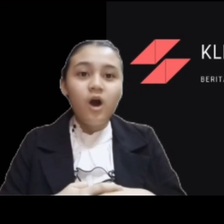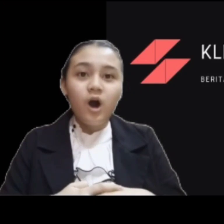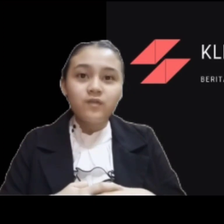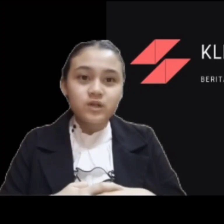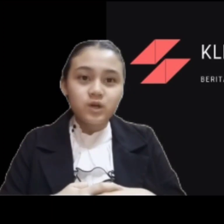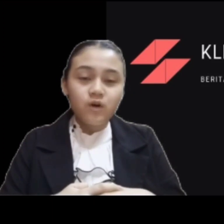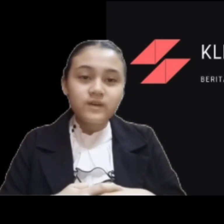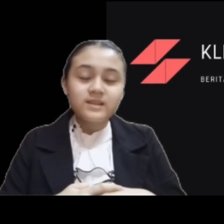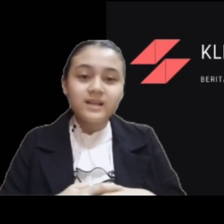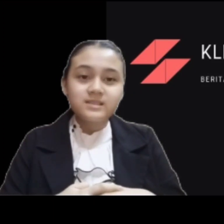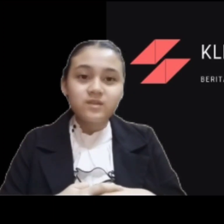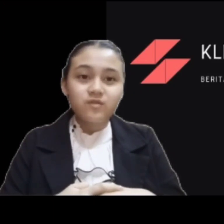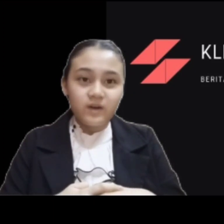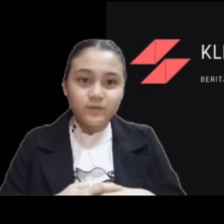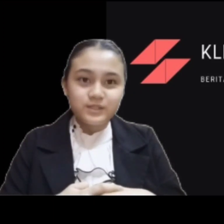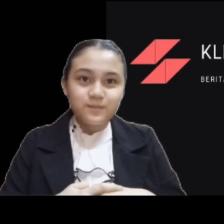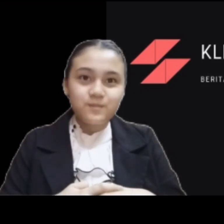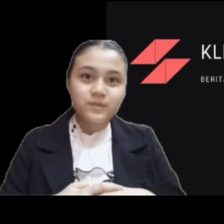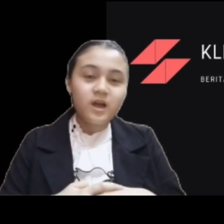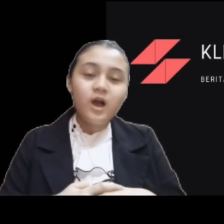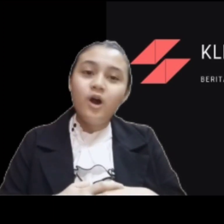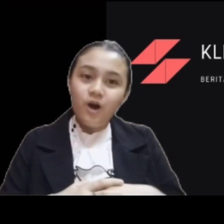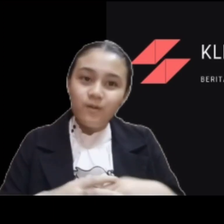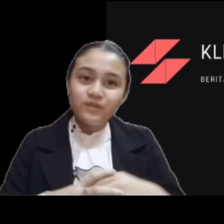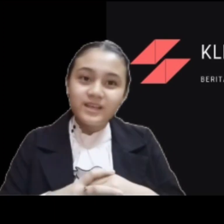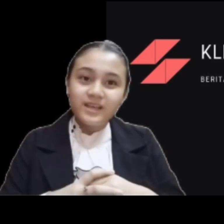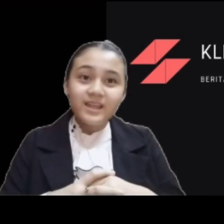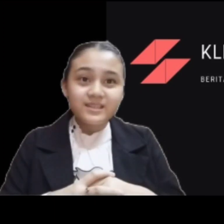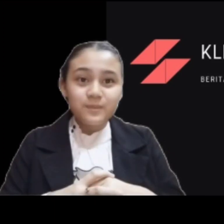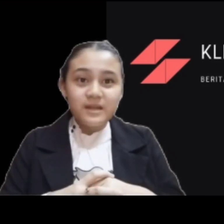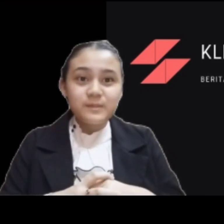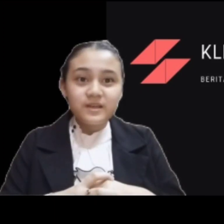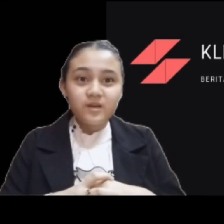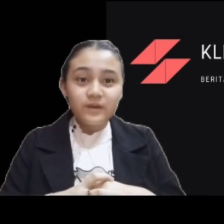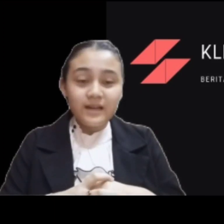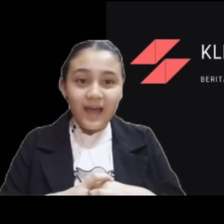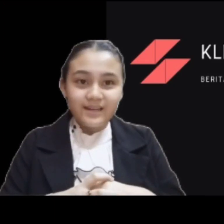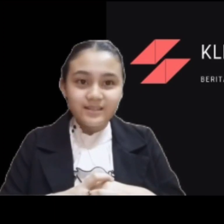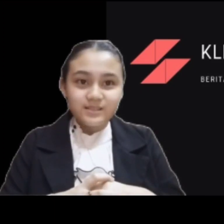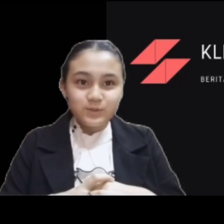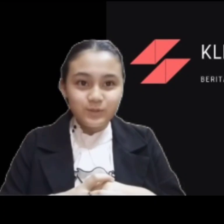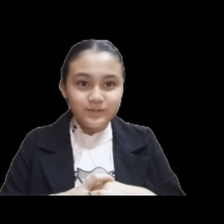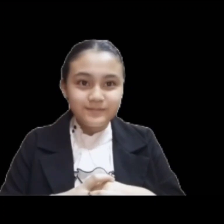of the COVID-19 virus. Hopefully, this pandemic will end soon.